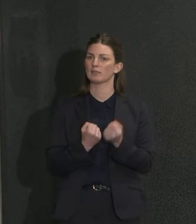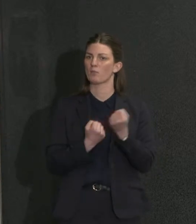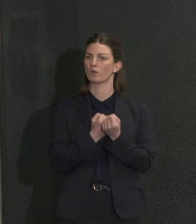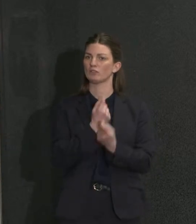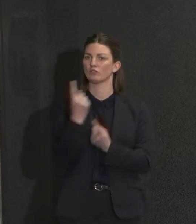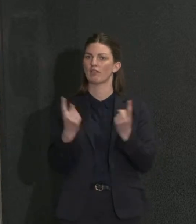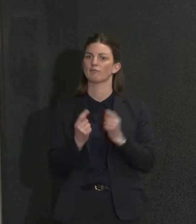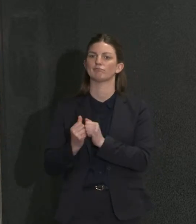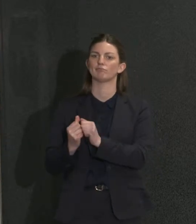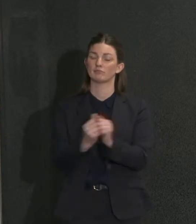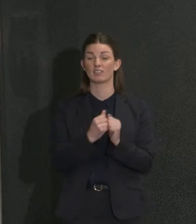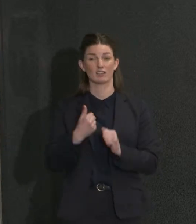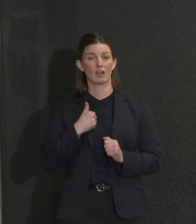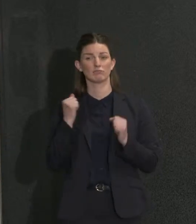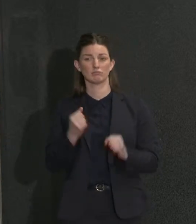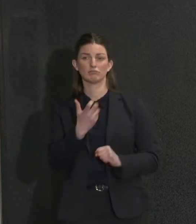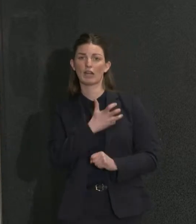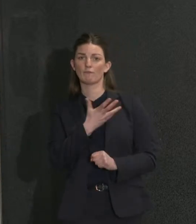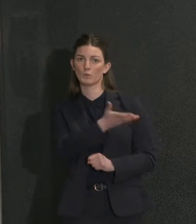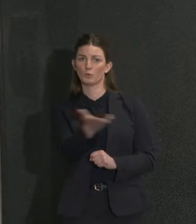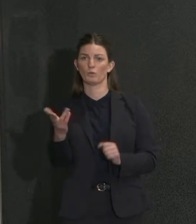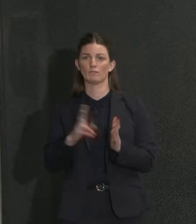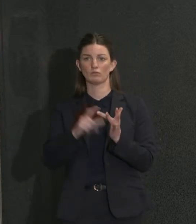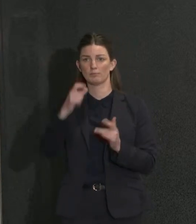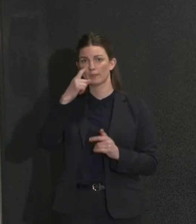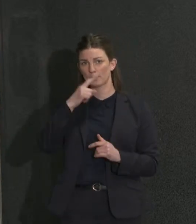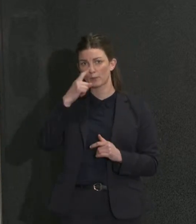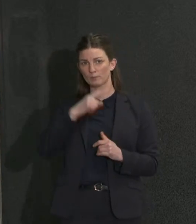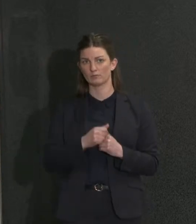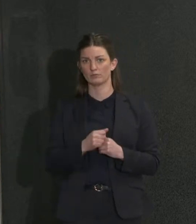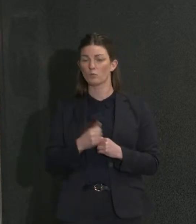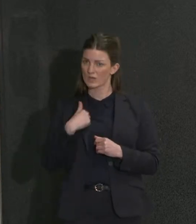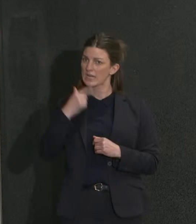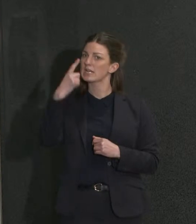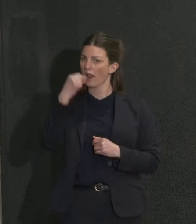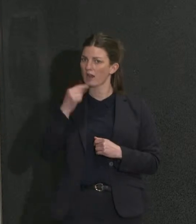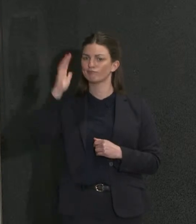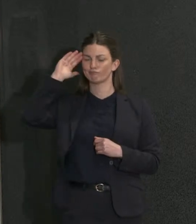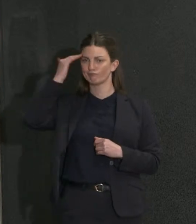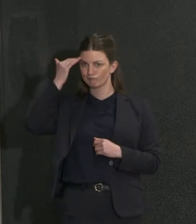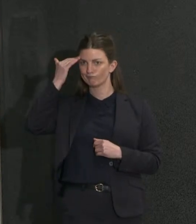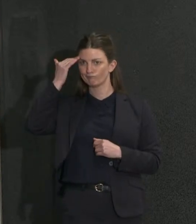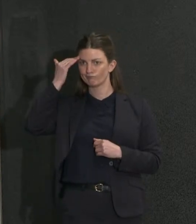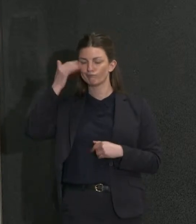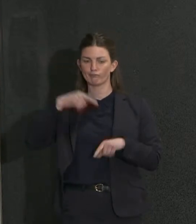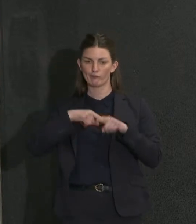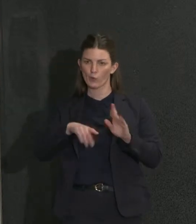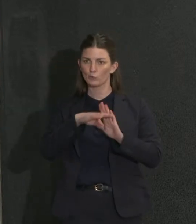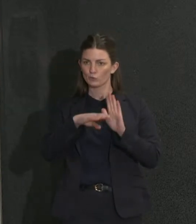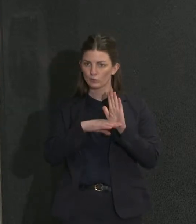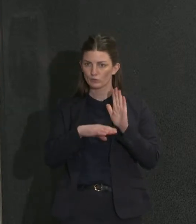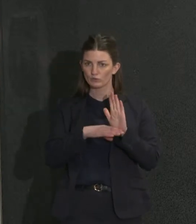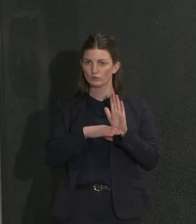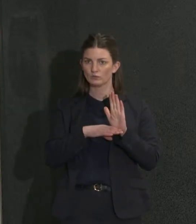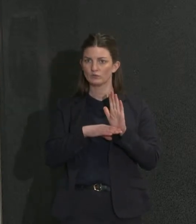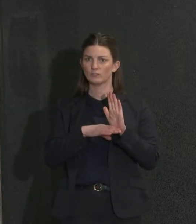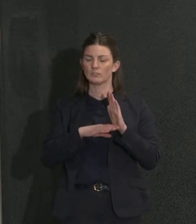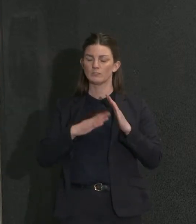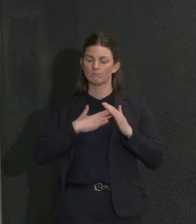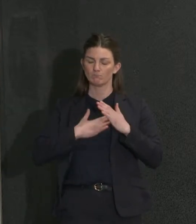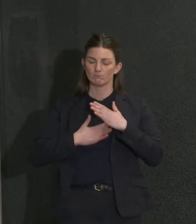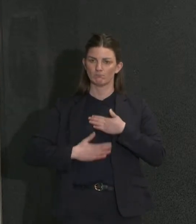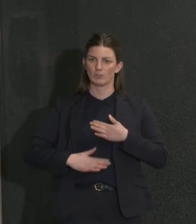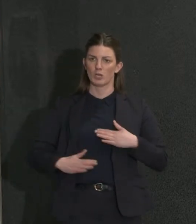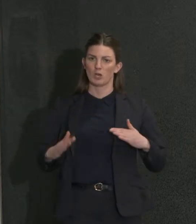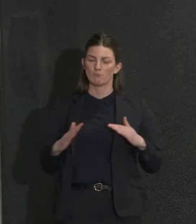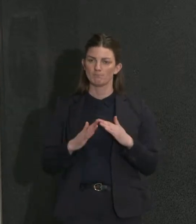through and what we have overcome. We have it within us to continue to do this work, as tough and as hard and as gruelling as it is, and as much as